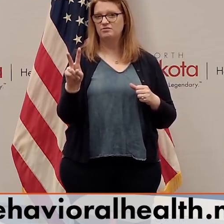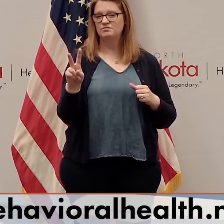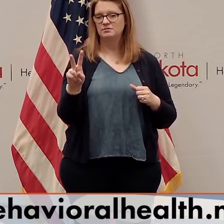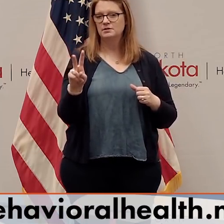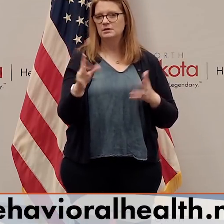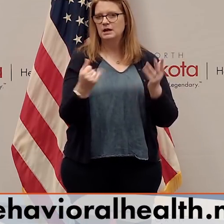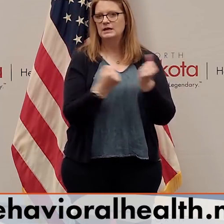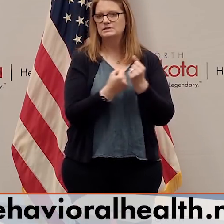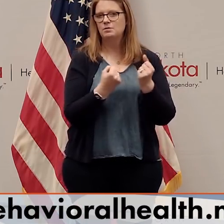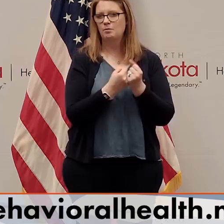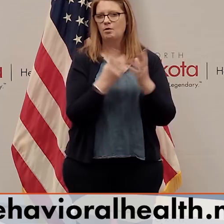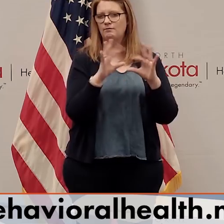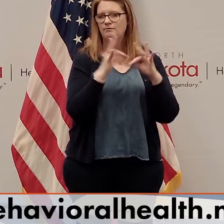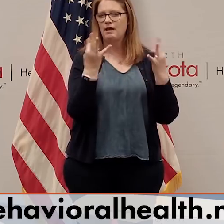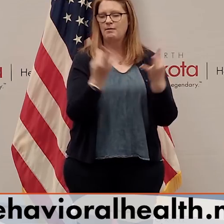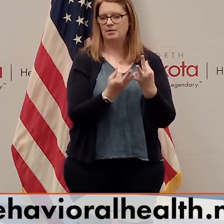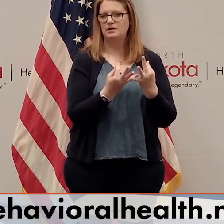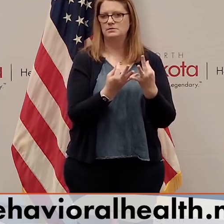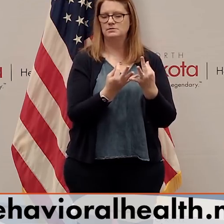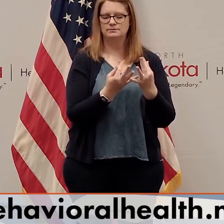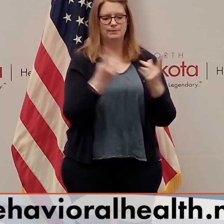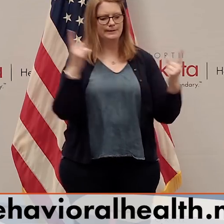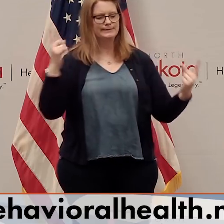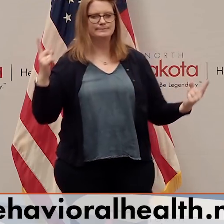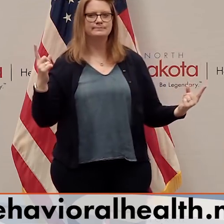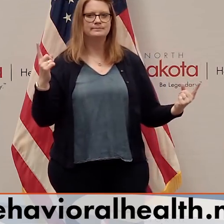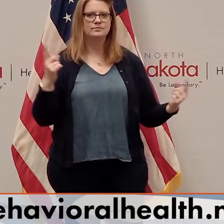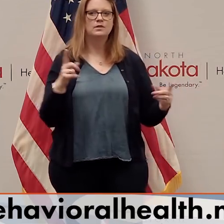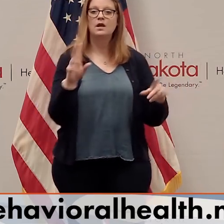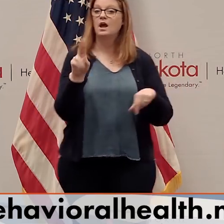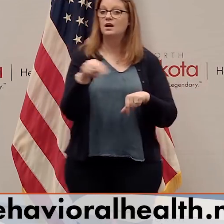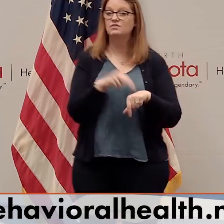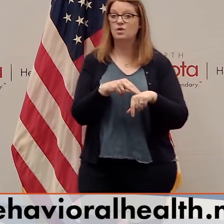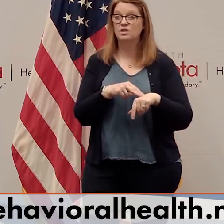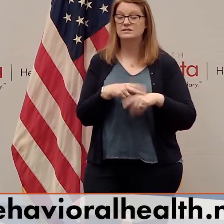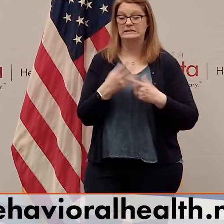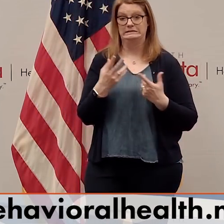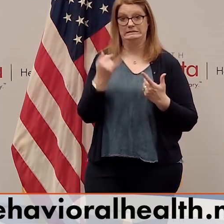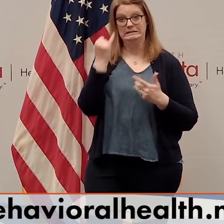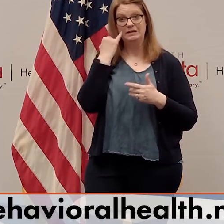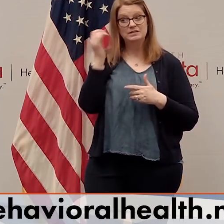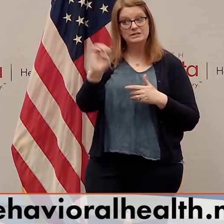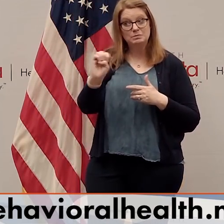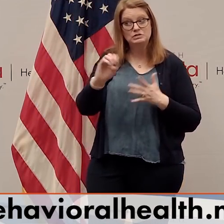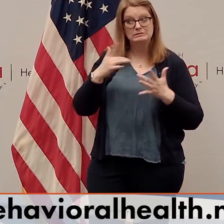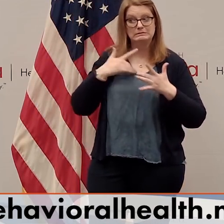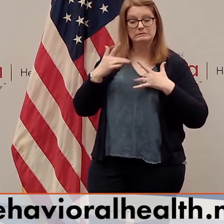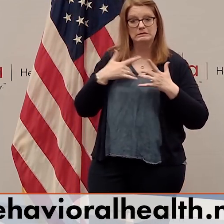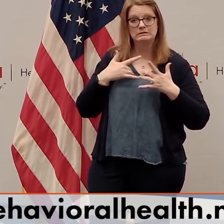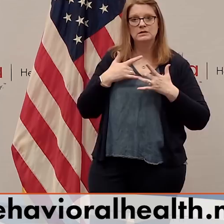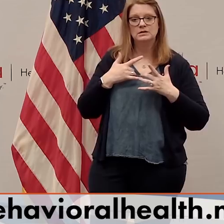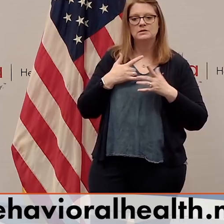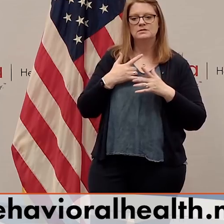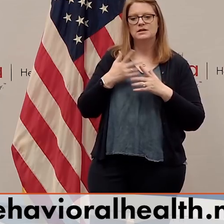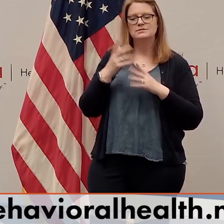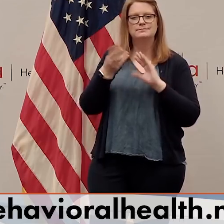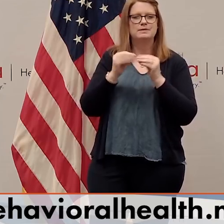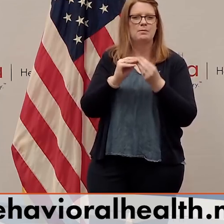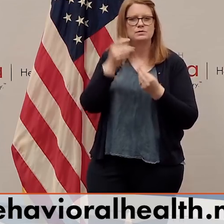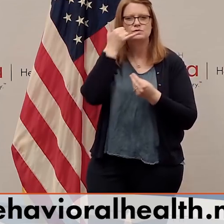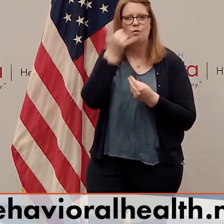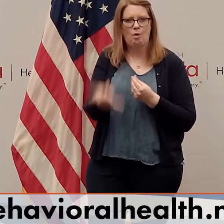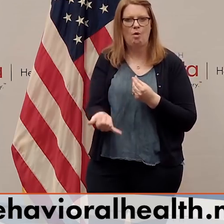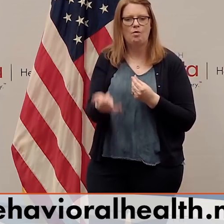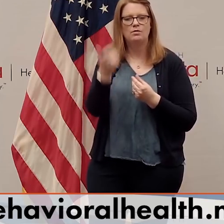and support families from a distance. And of course, there are hotlines to call if you have concerns about any particular